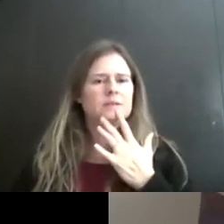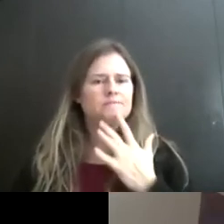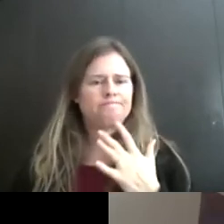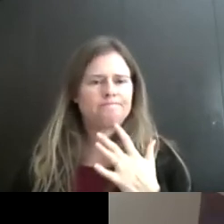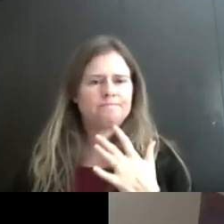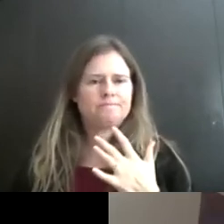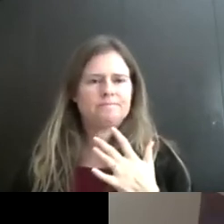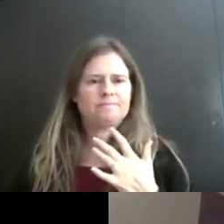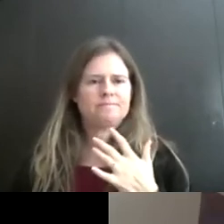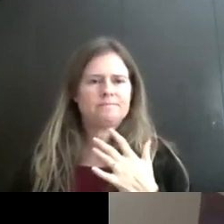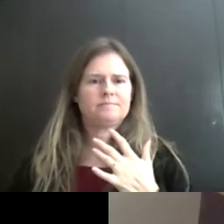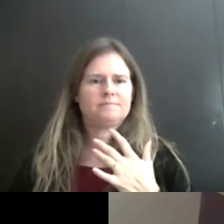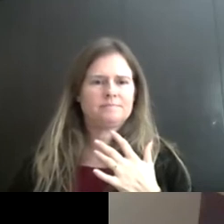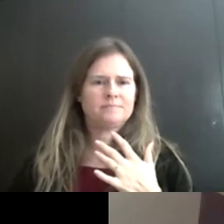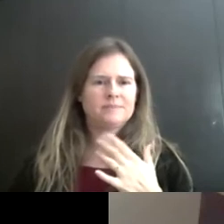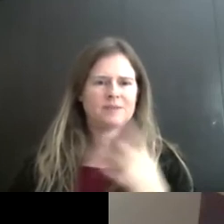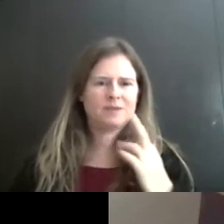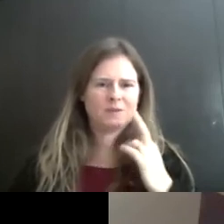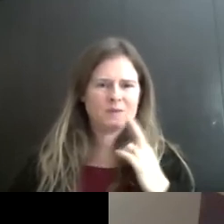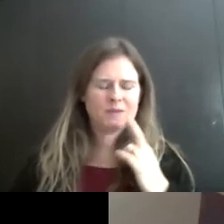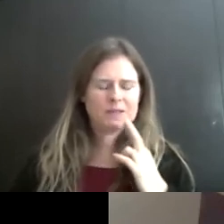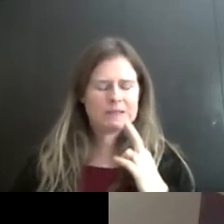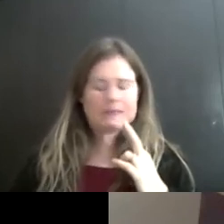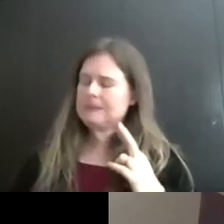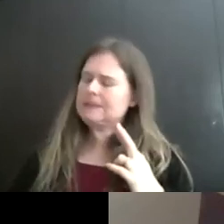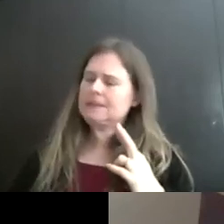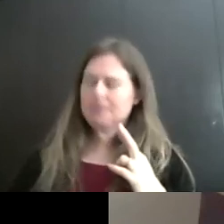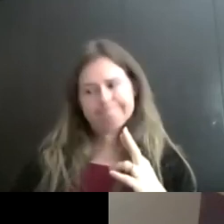you realize the hand that you're dealt. And